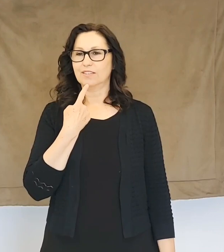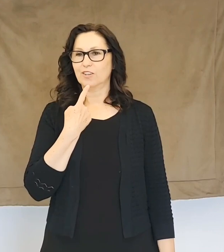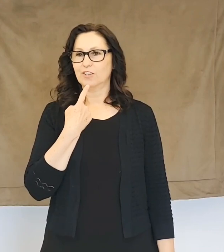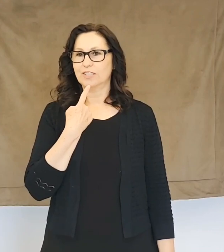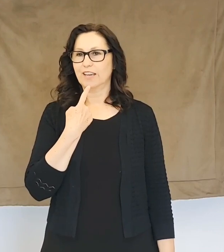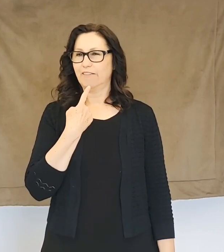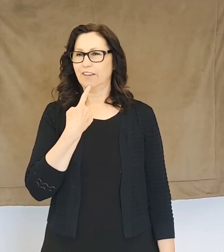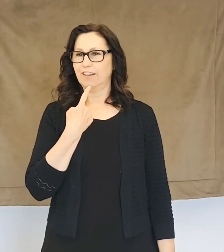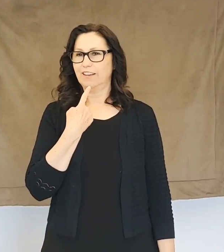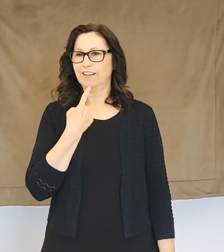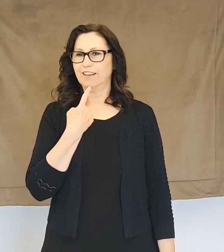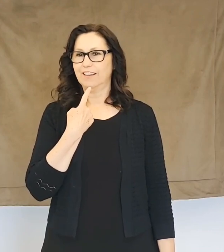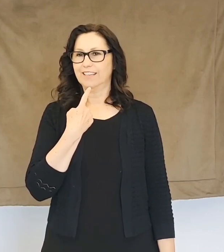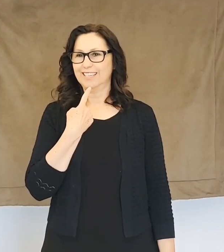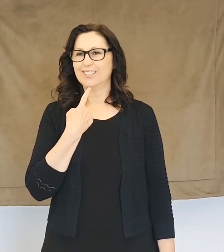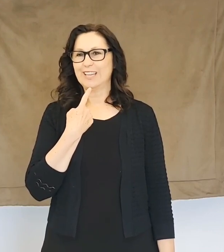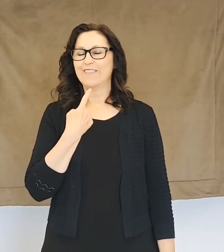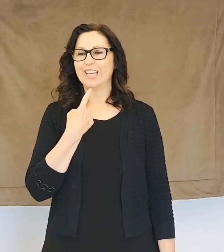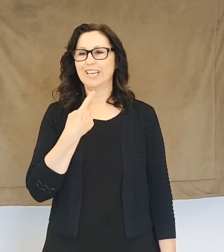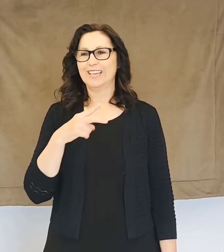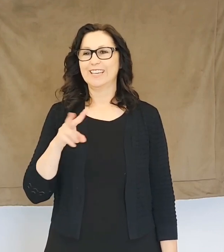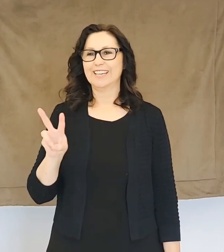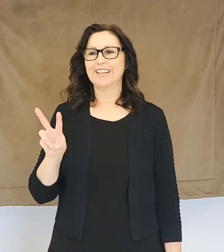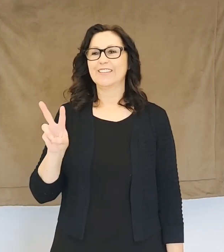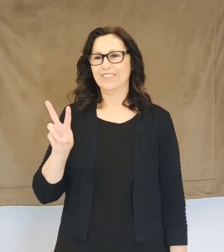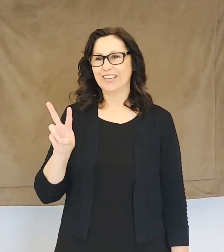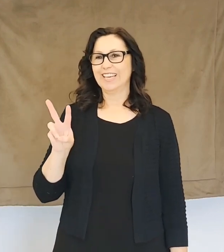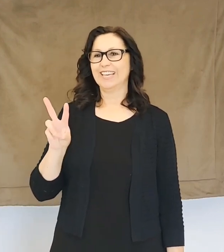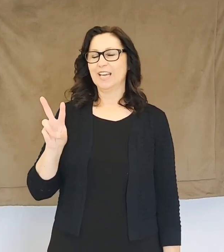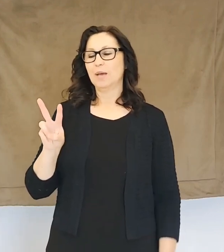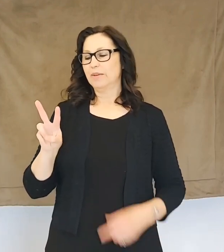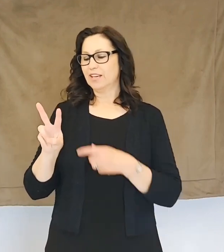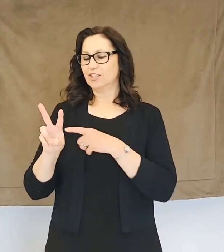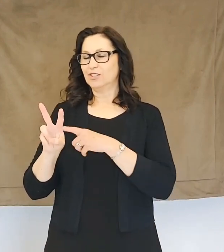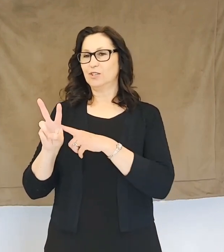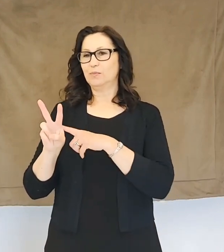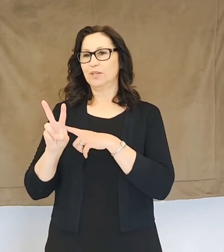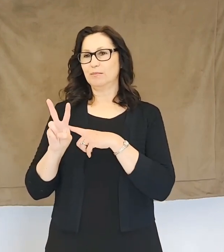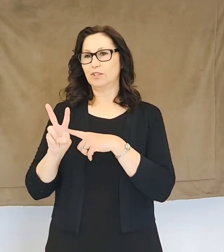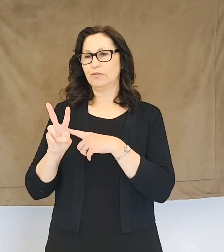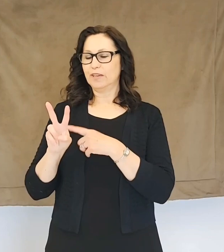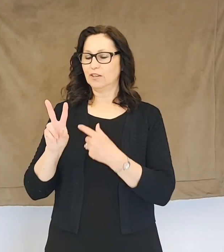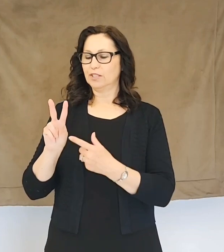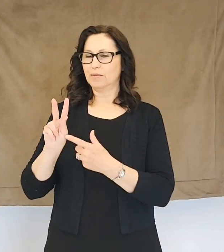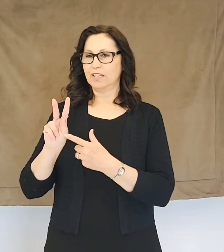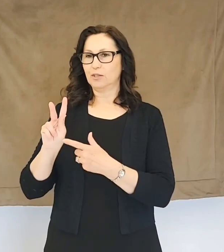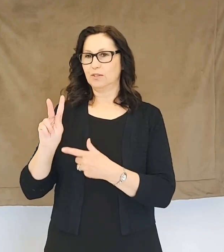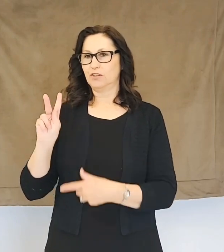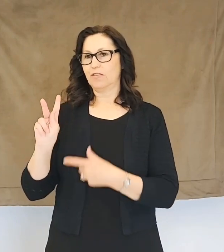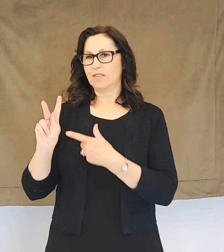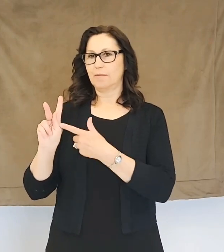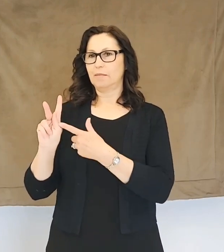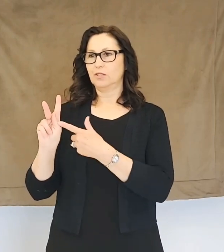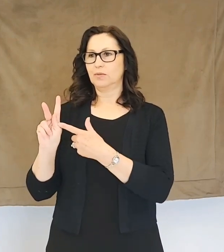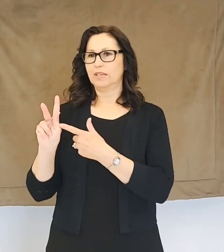saw you say V. Yeah. Did you say V? V. Because you do put up two fingers, but then you put your thumb in between.